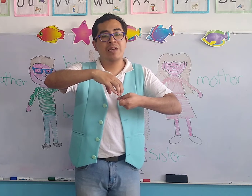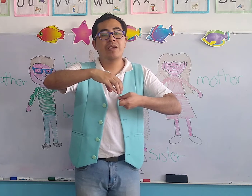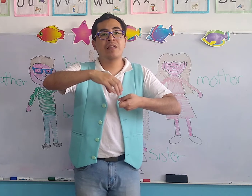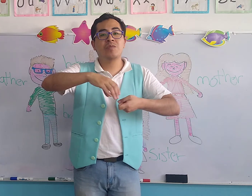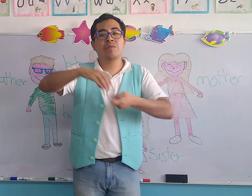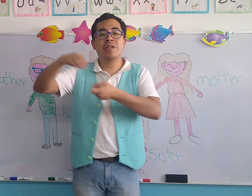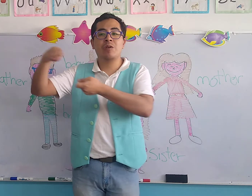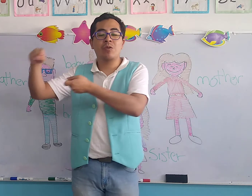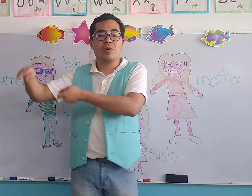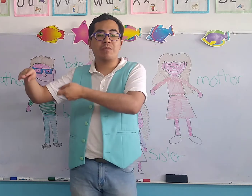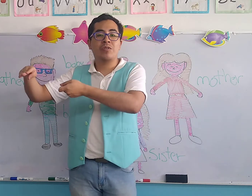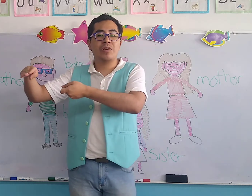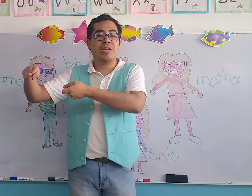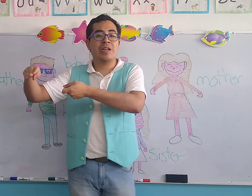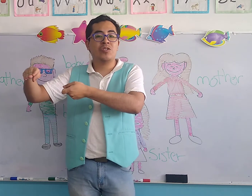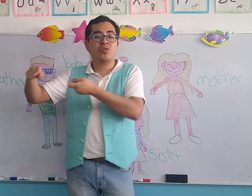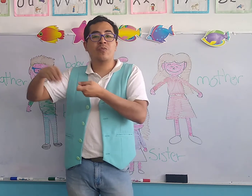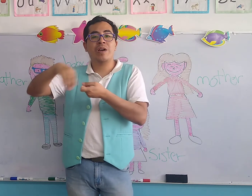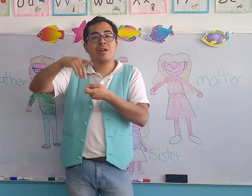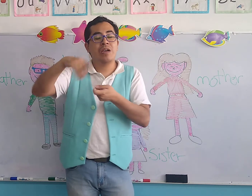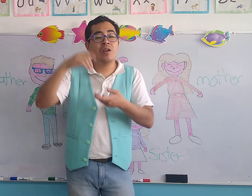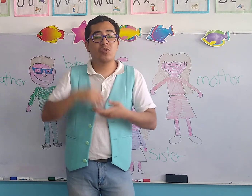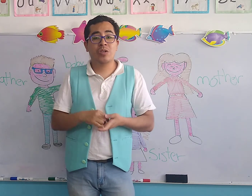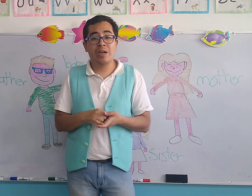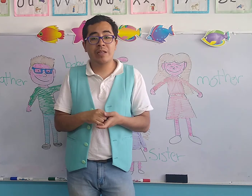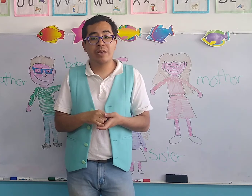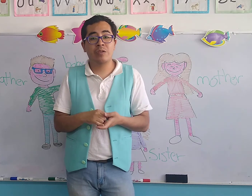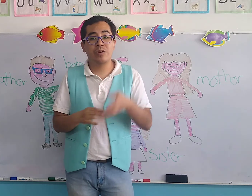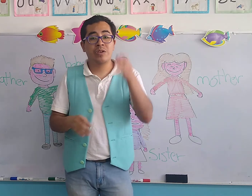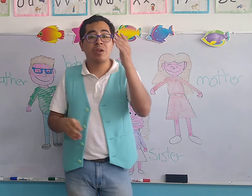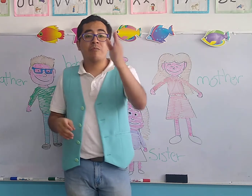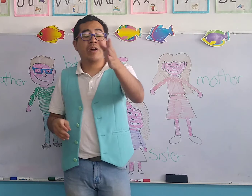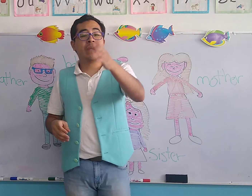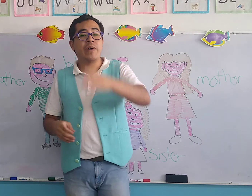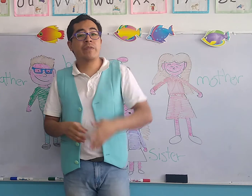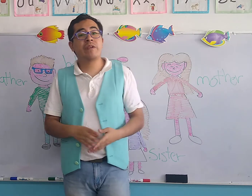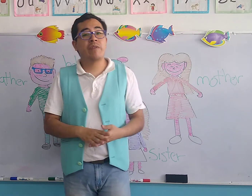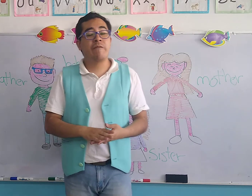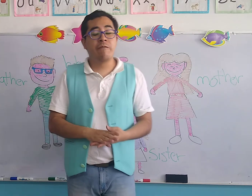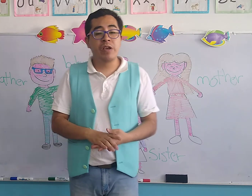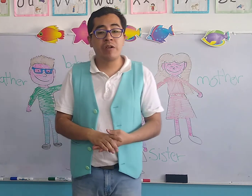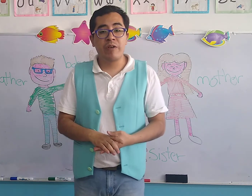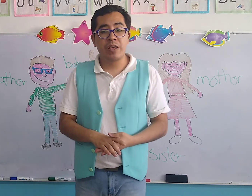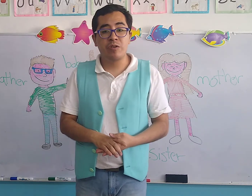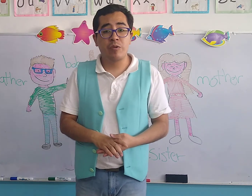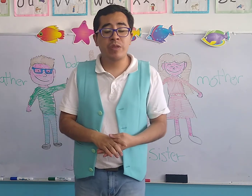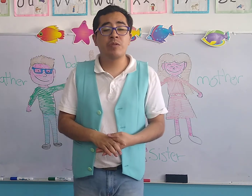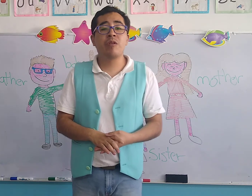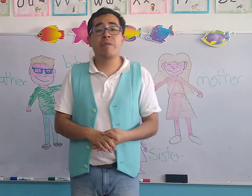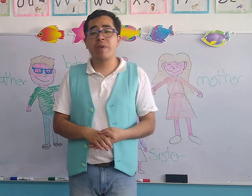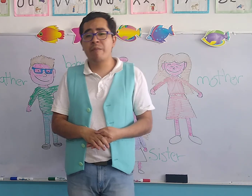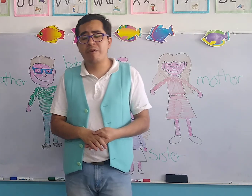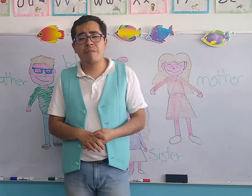y después la colocamos en la estufa, en los calentadores. What about the refrigerator? What do you remember